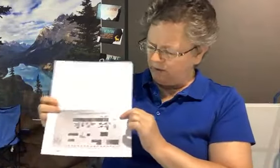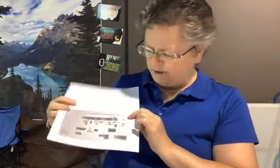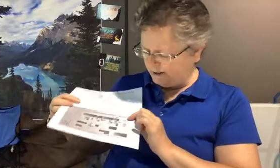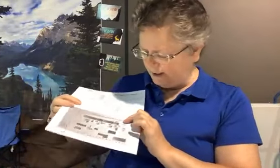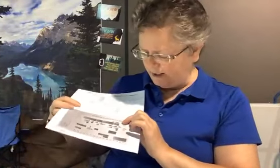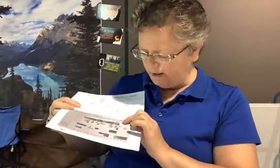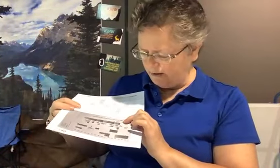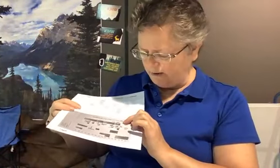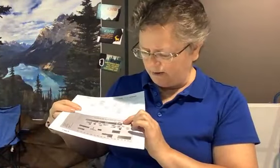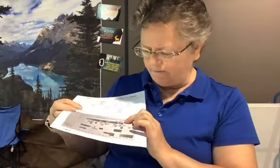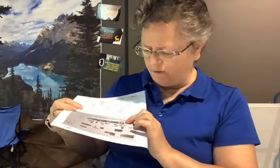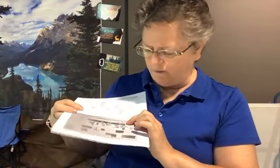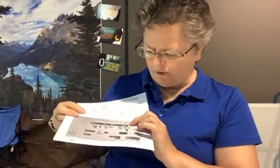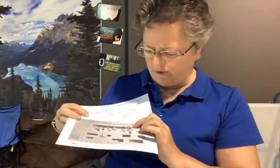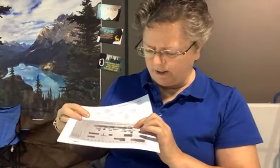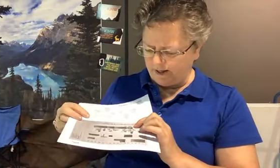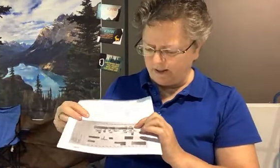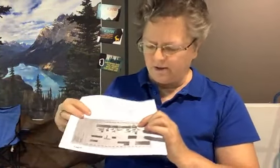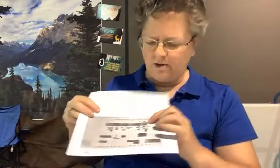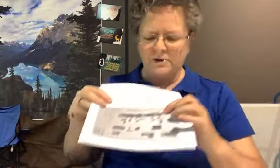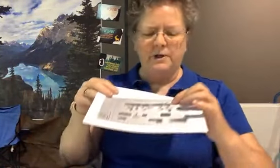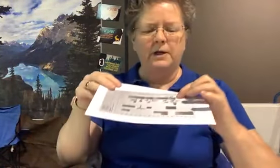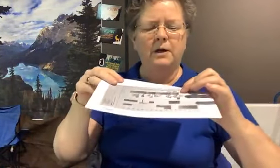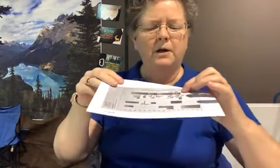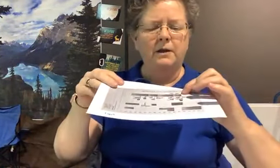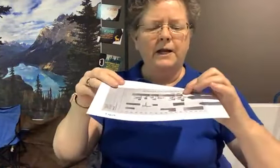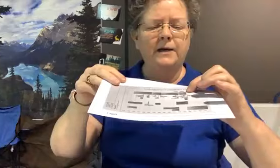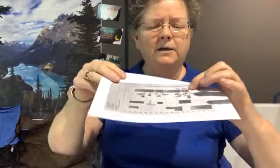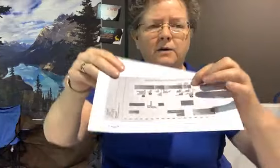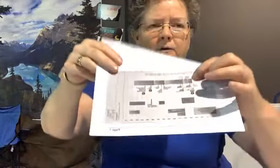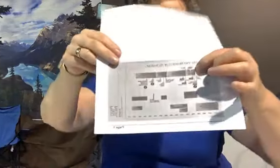can see, if you are looking at it closely, that